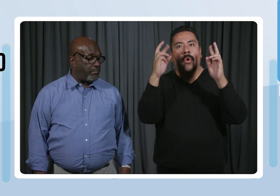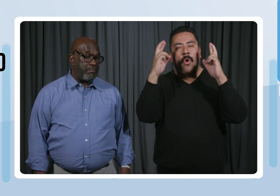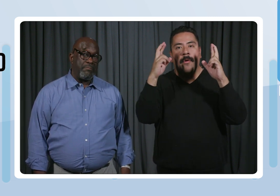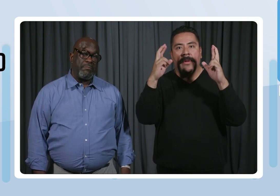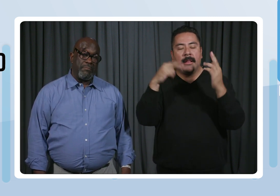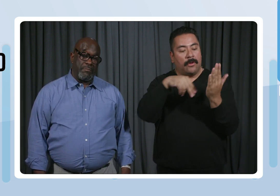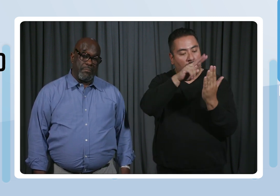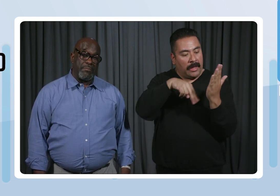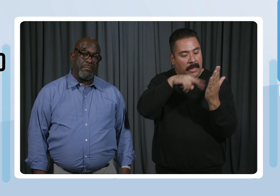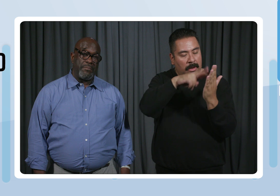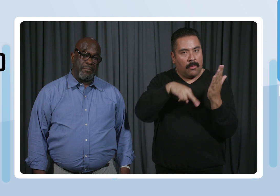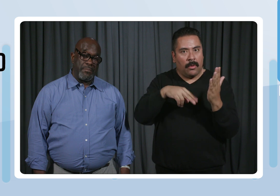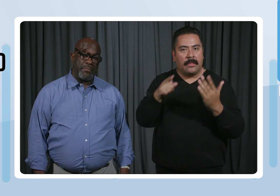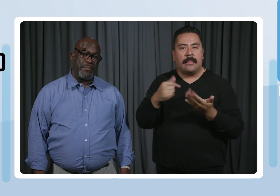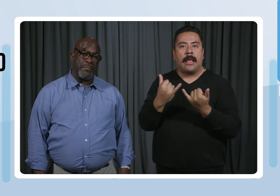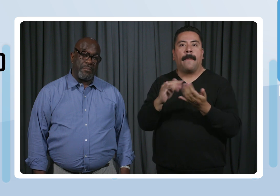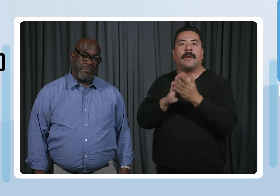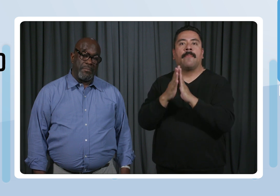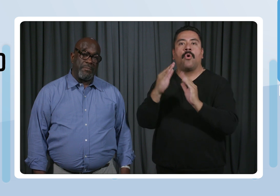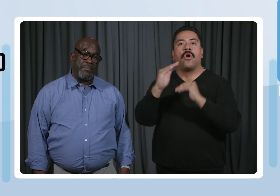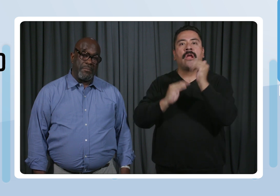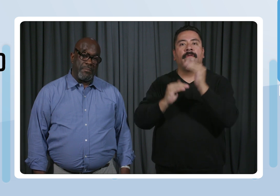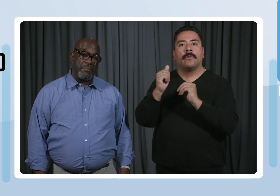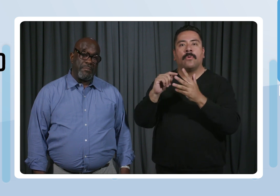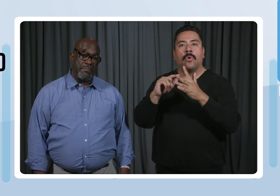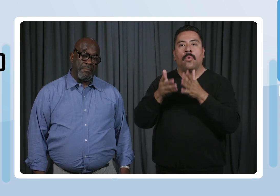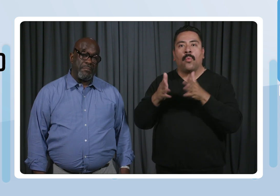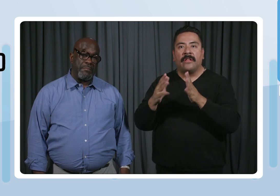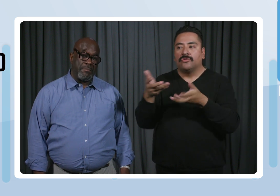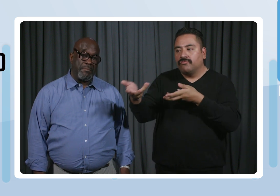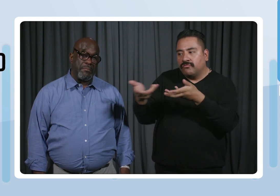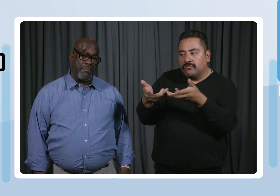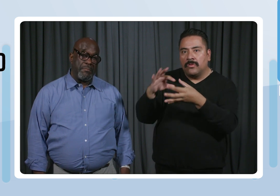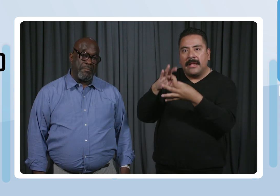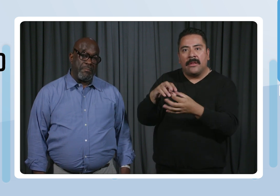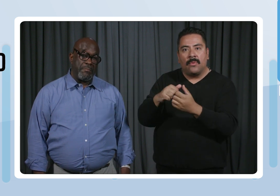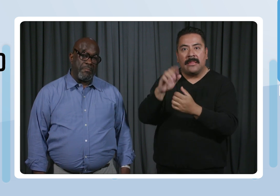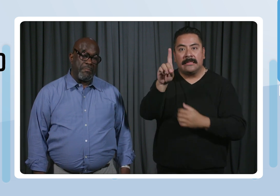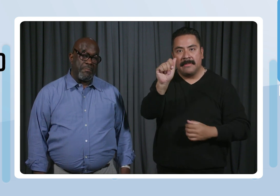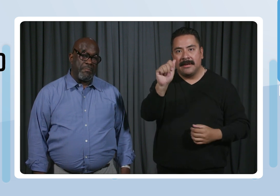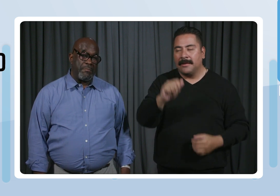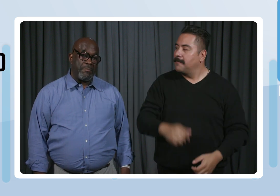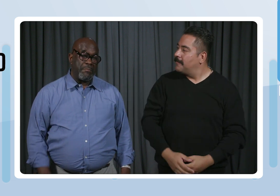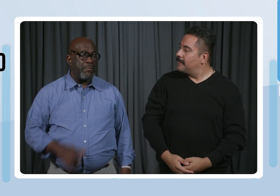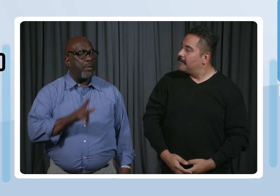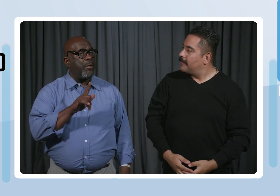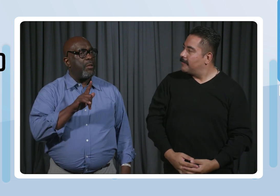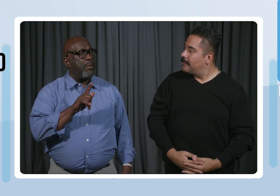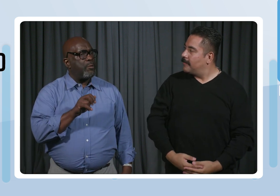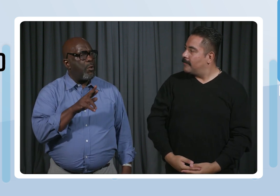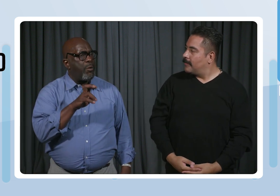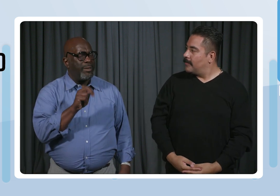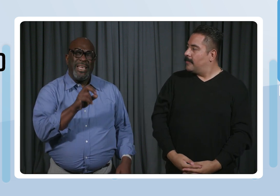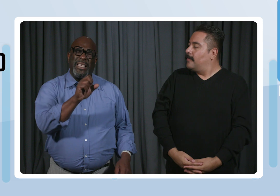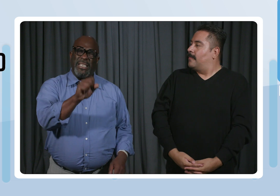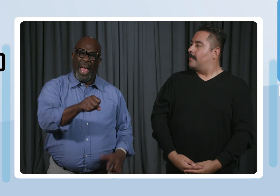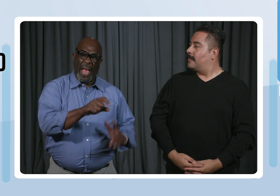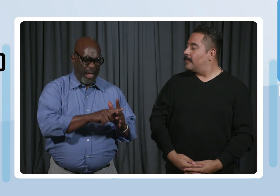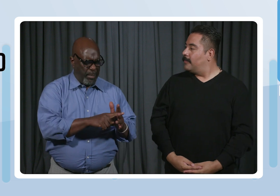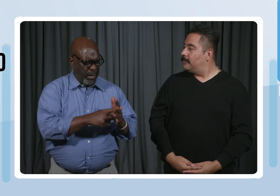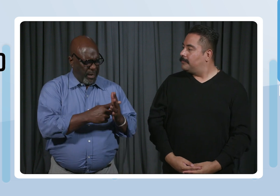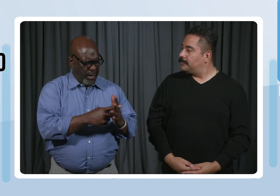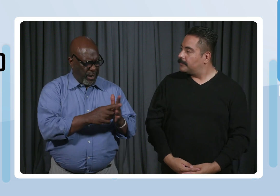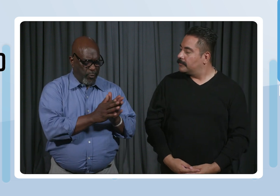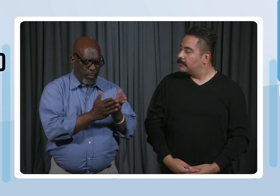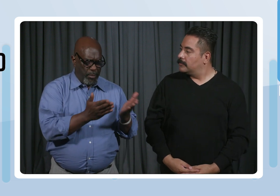them into a more comfortable pathway of engaging about disability. Yeah, and at the beginning of your book, you ask readers to think